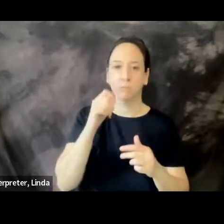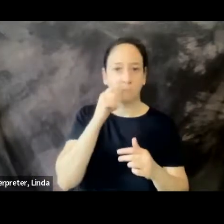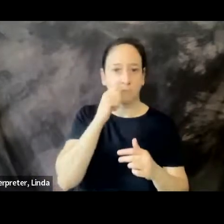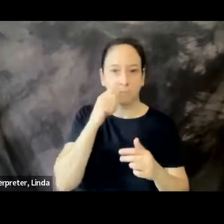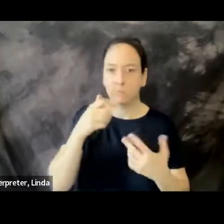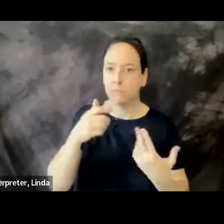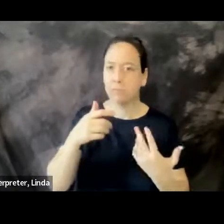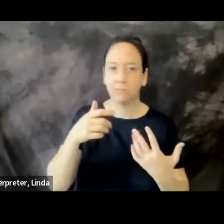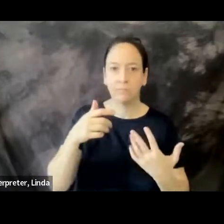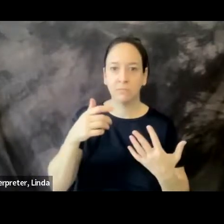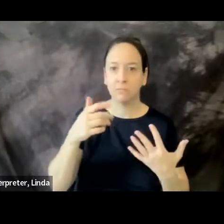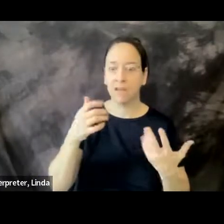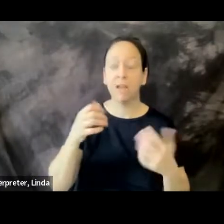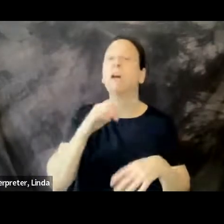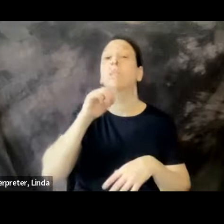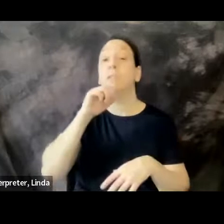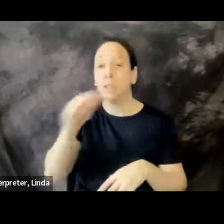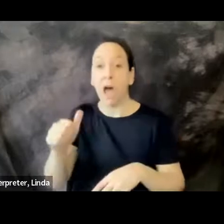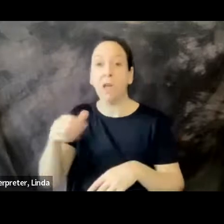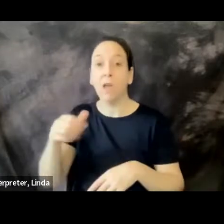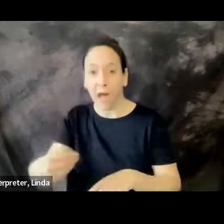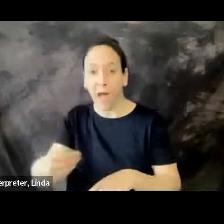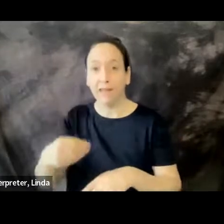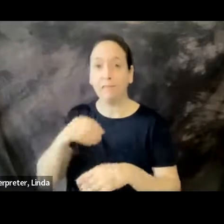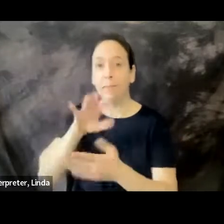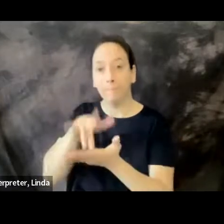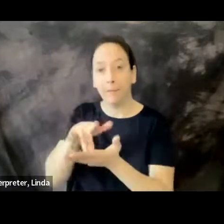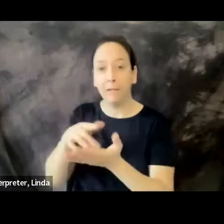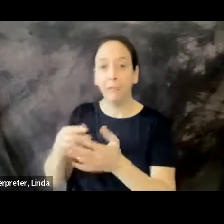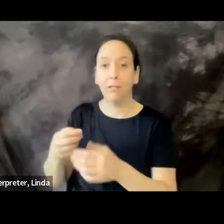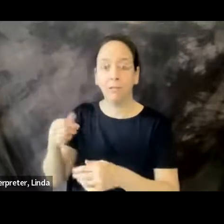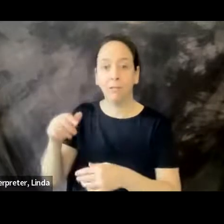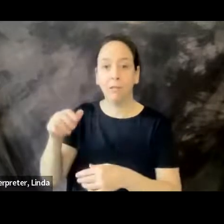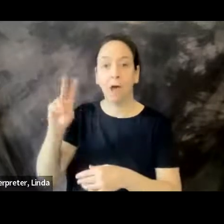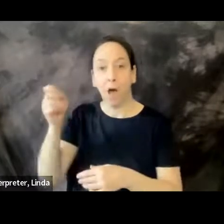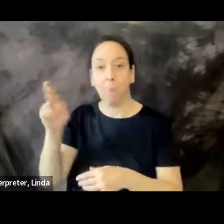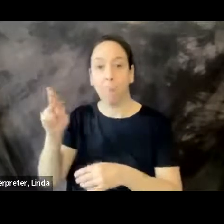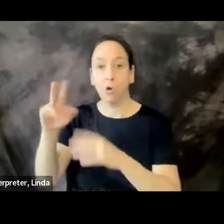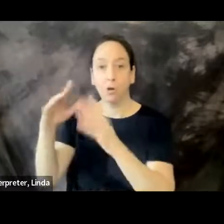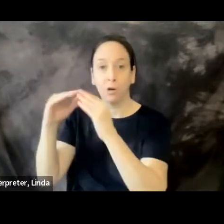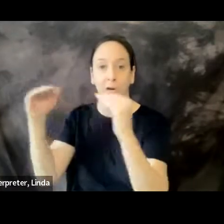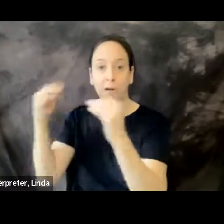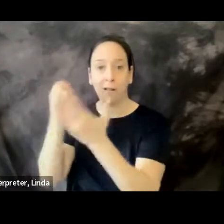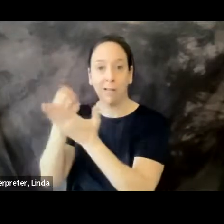of like a white middle upper class, non-disabled, productive